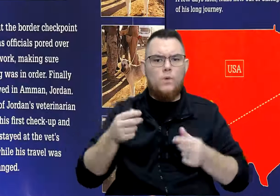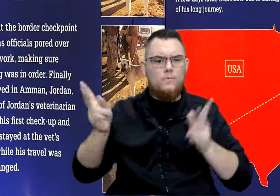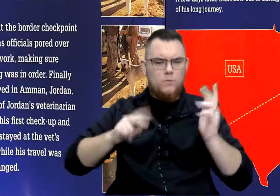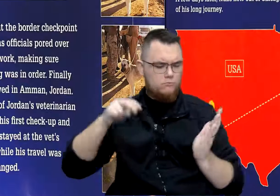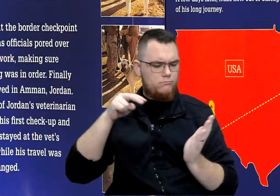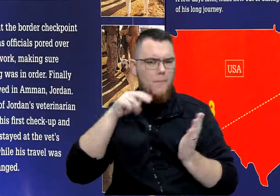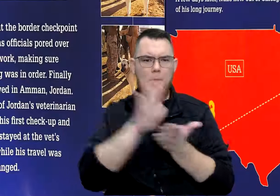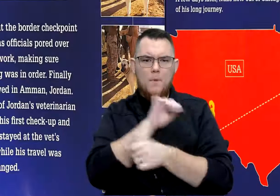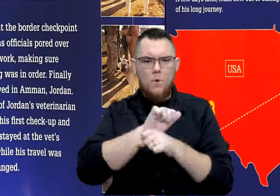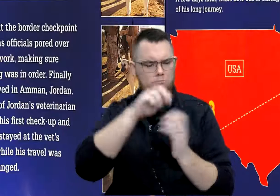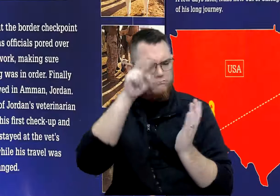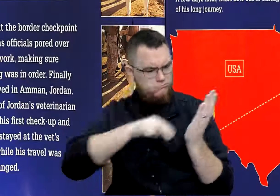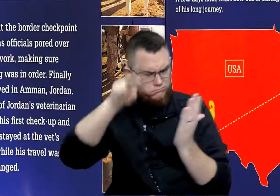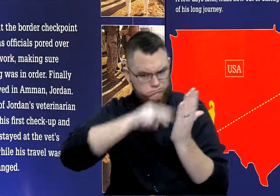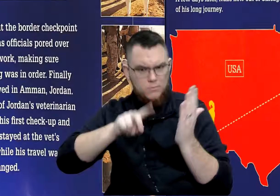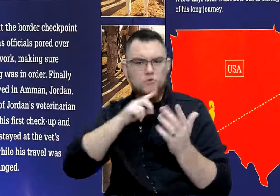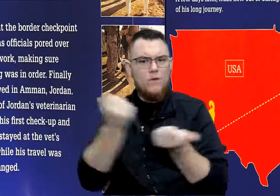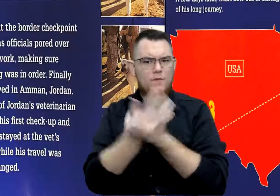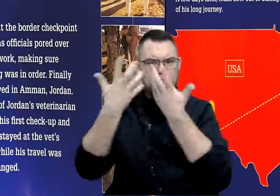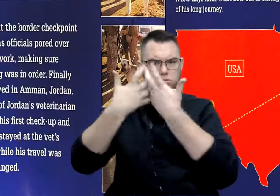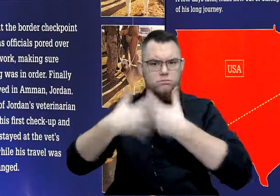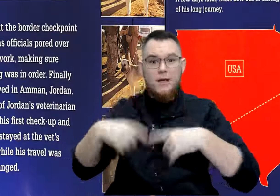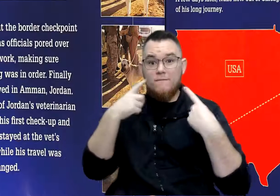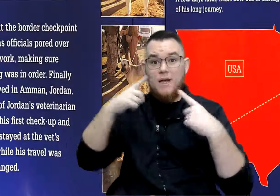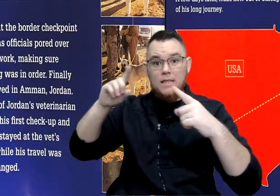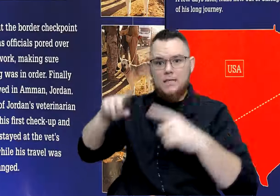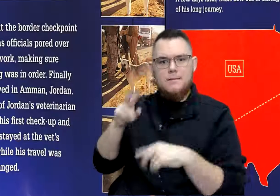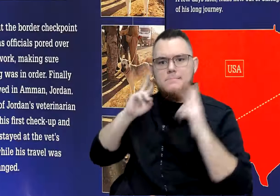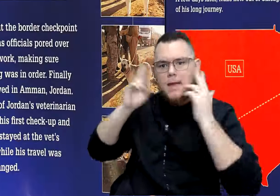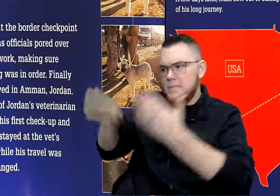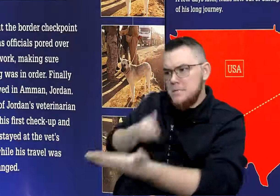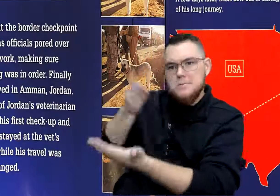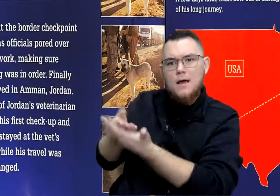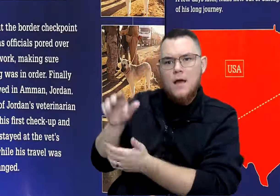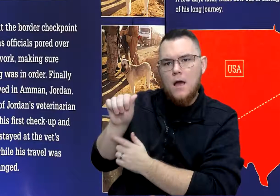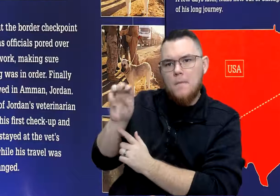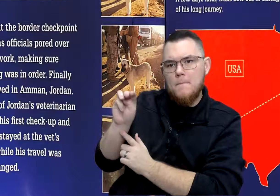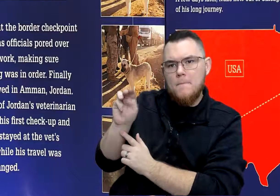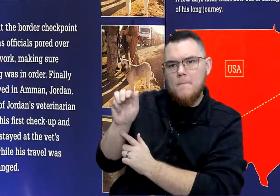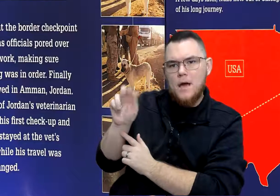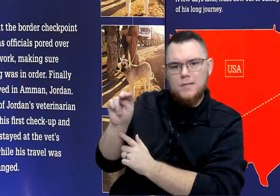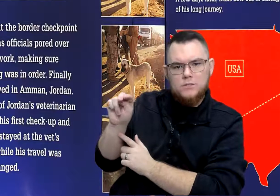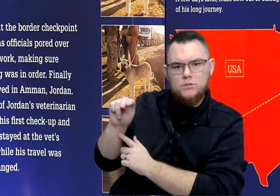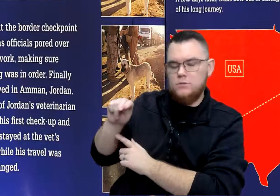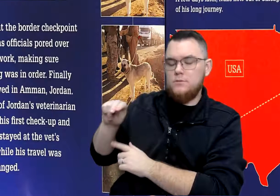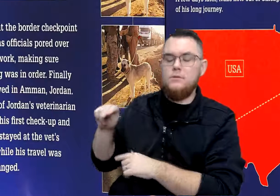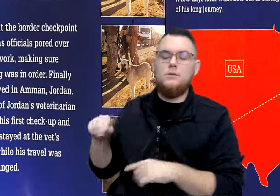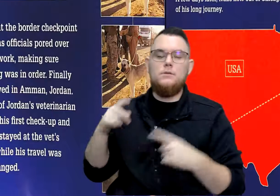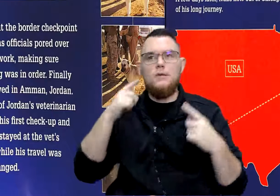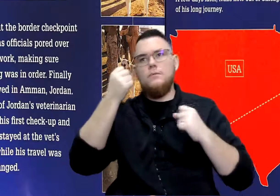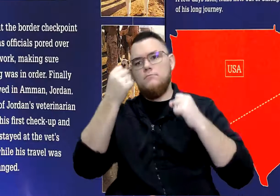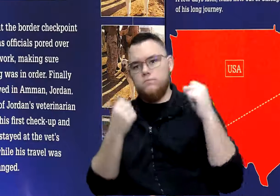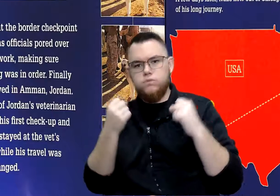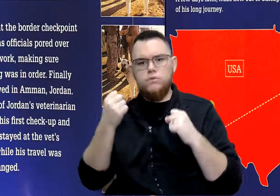order. Finally, Nubs arrived in Amman, Jordan. The king of Jordan's veterinarian gave him his